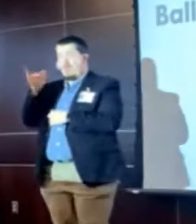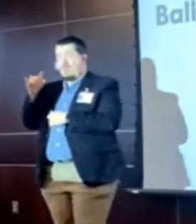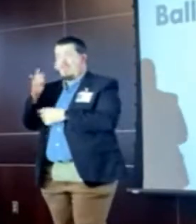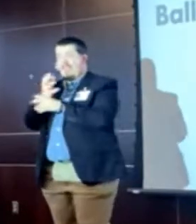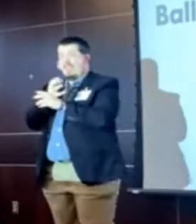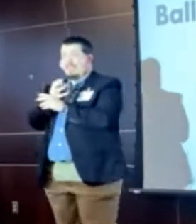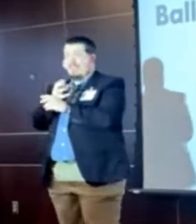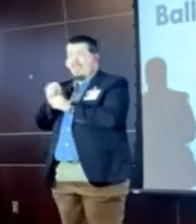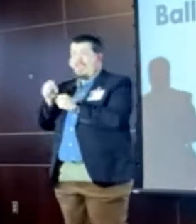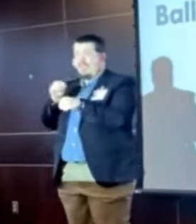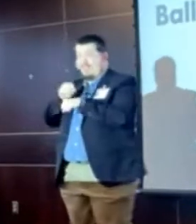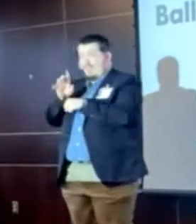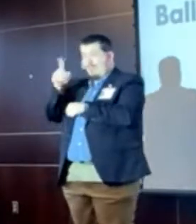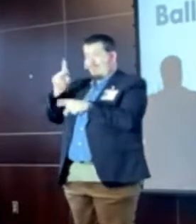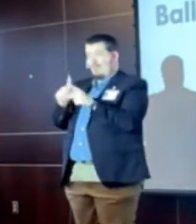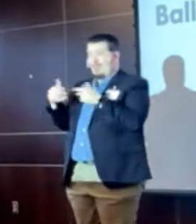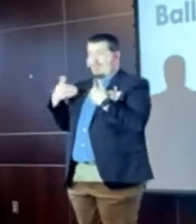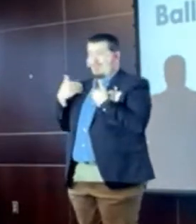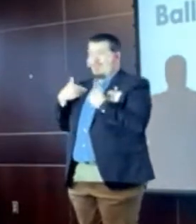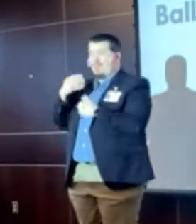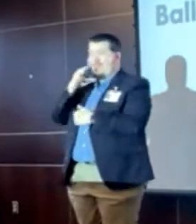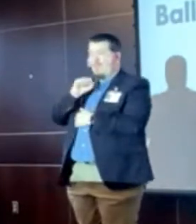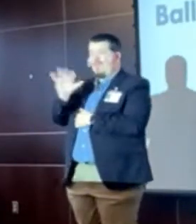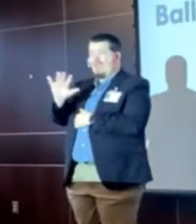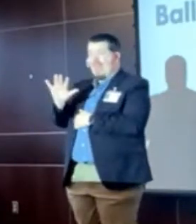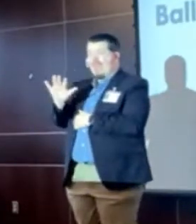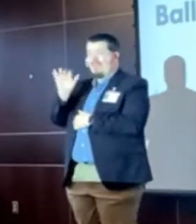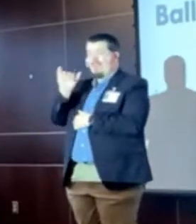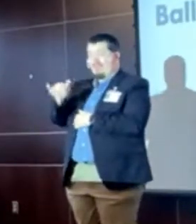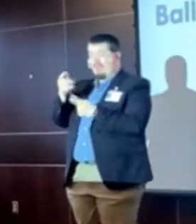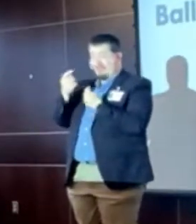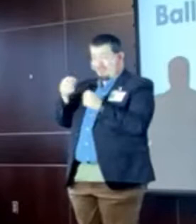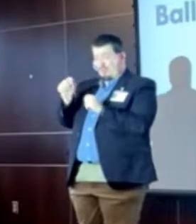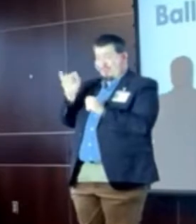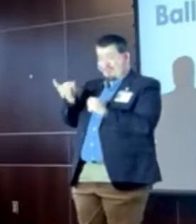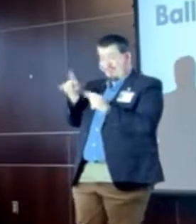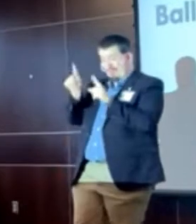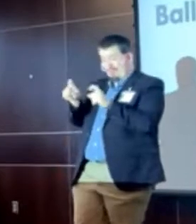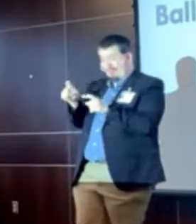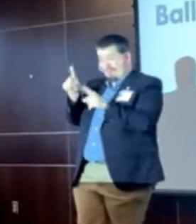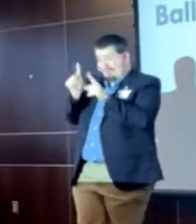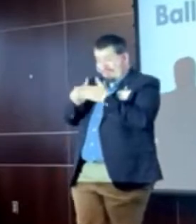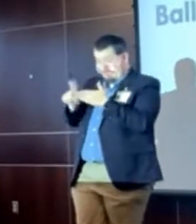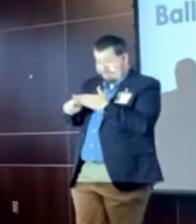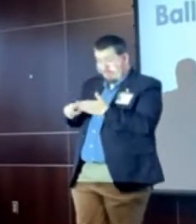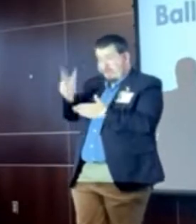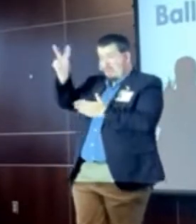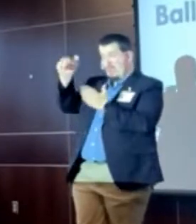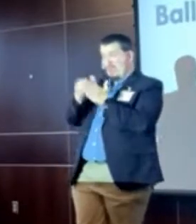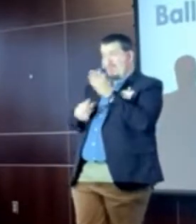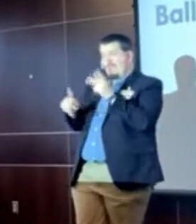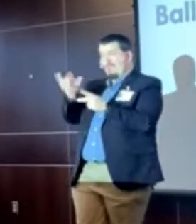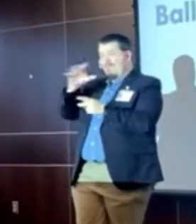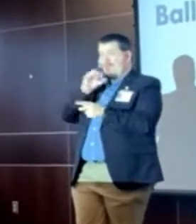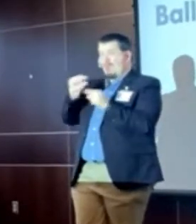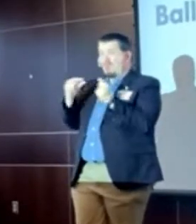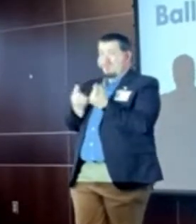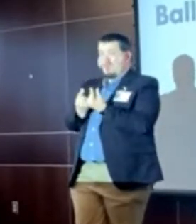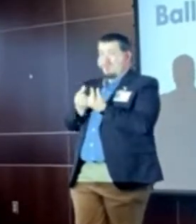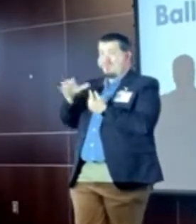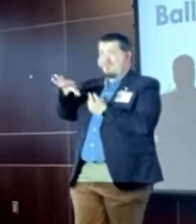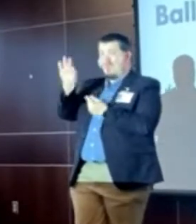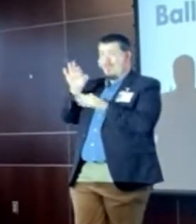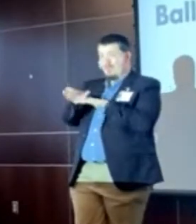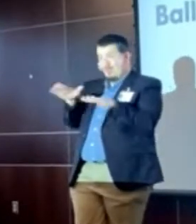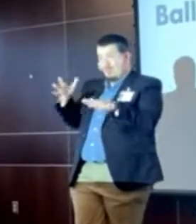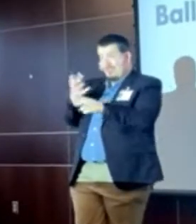safe and effective for children as young as 5. That trial tracked more than 2,000 participants in that age group and found that children